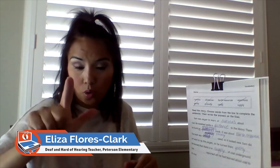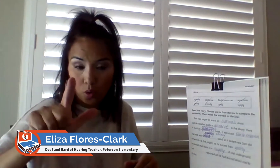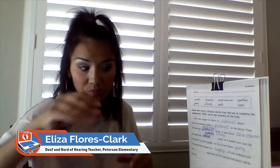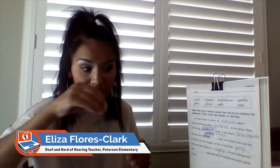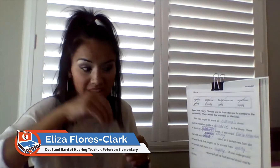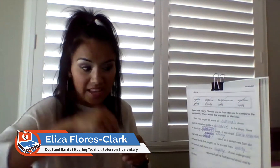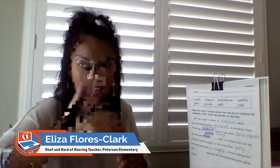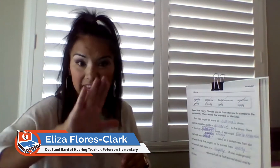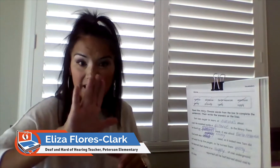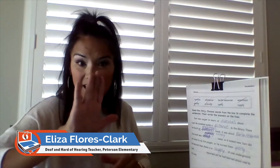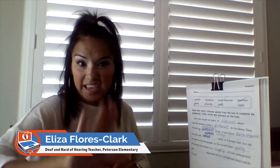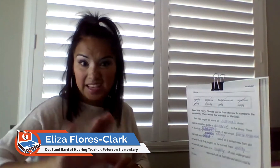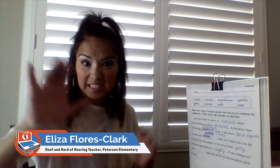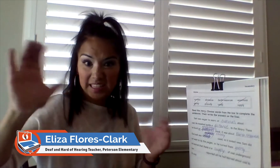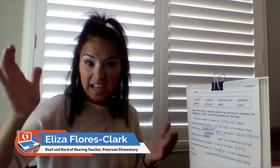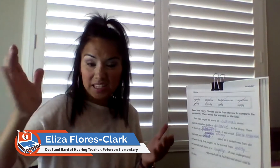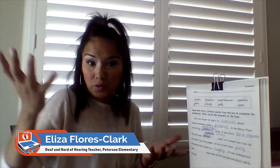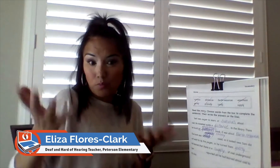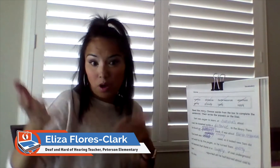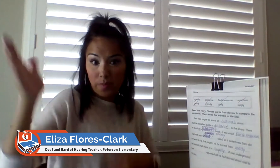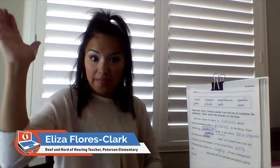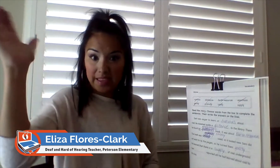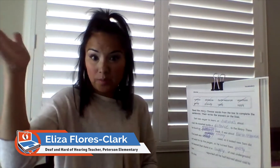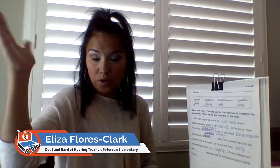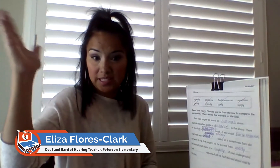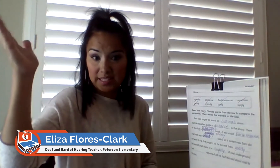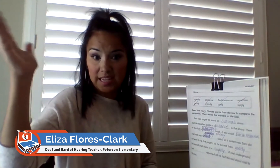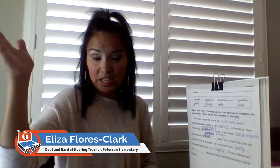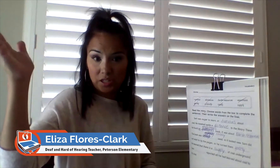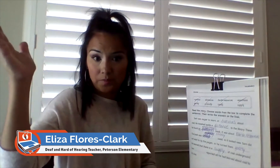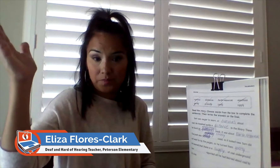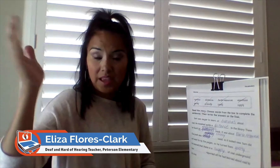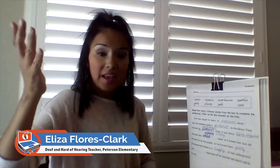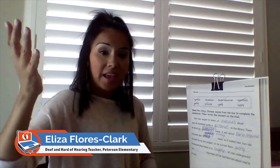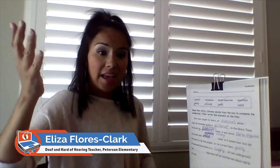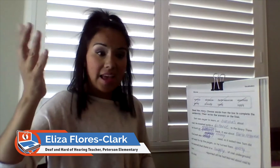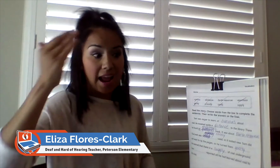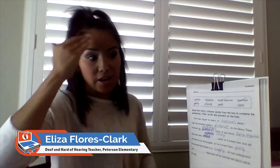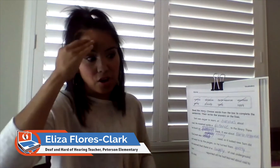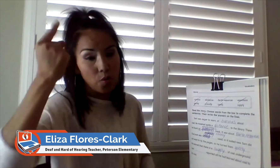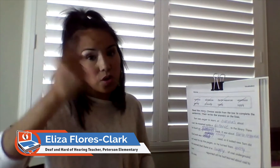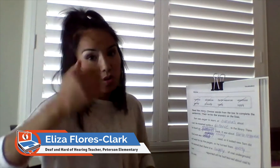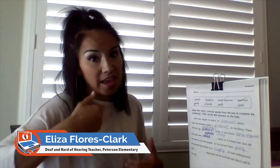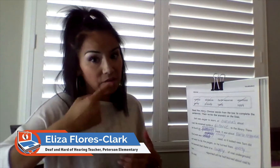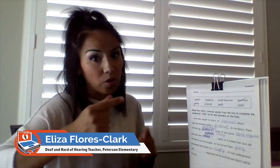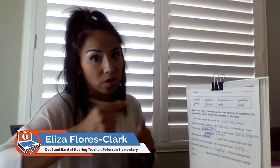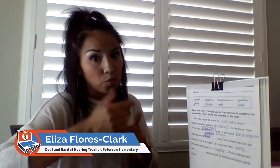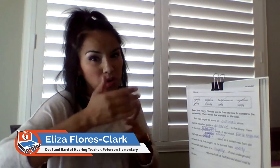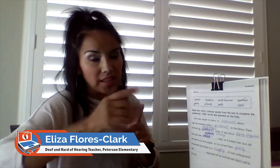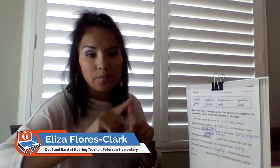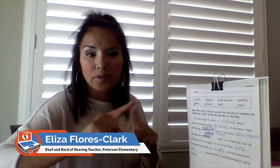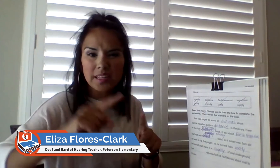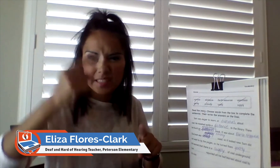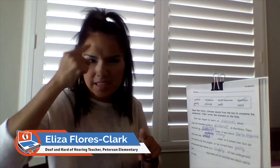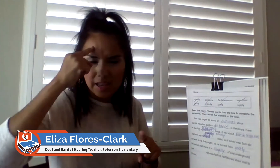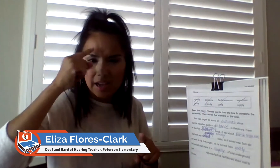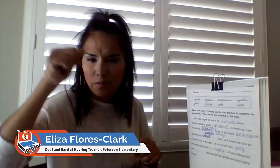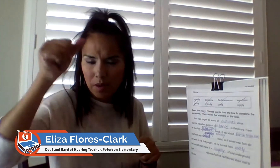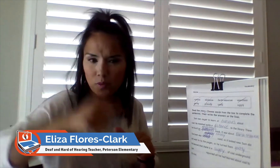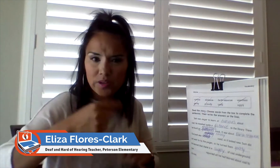coal in his class. So he probably had like a presentation. And I know we only have one word left, but let's think. Remember we